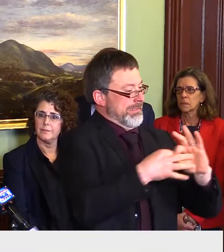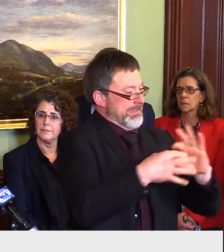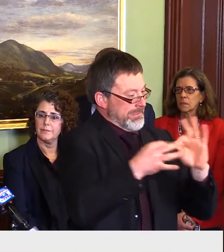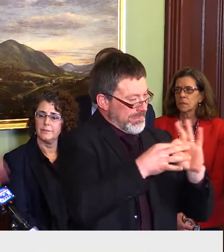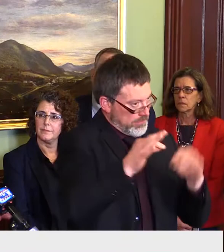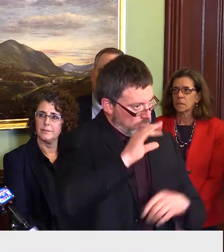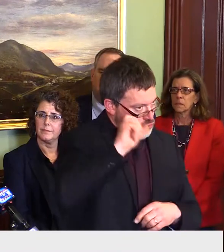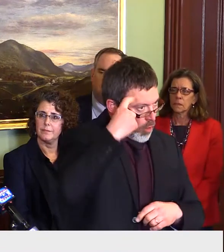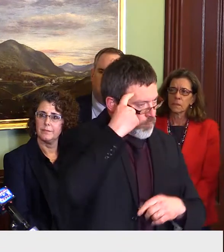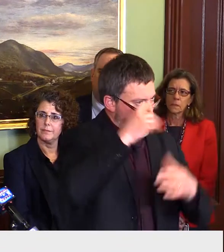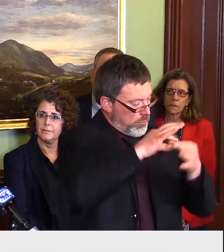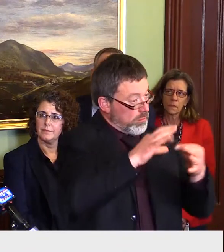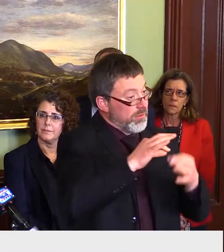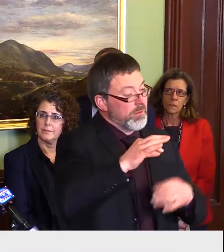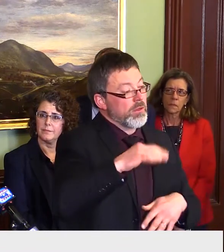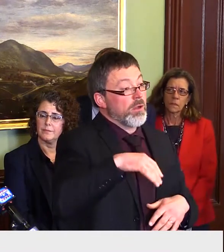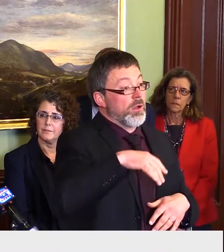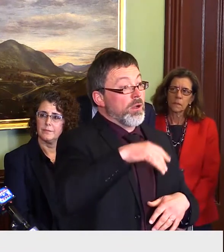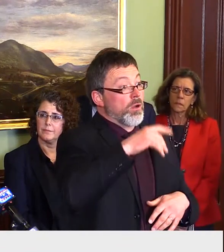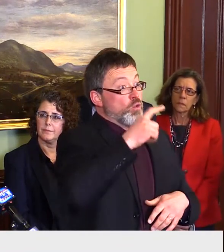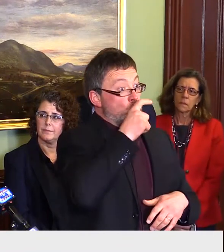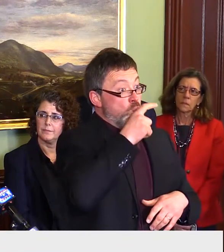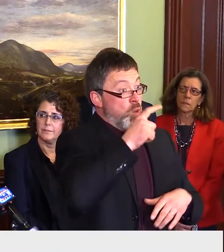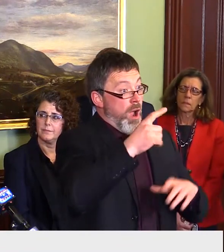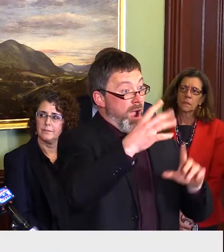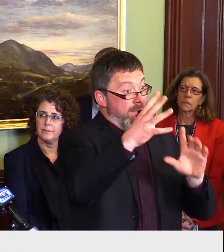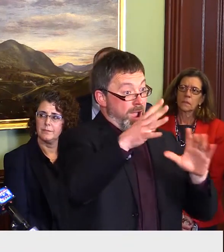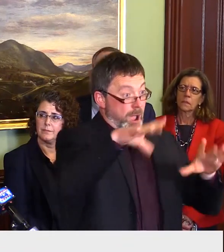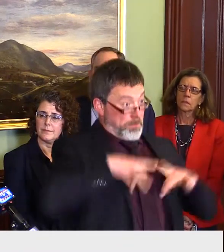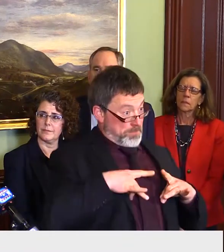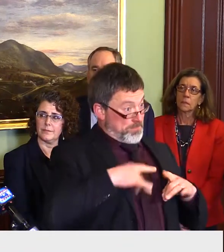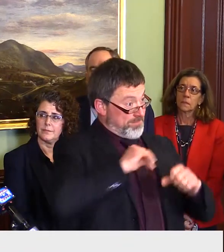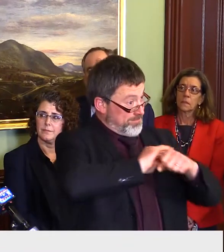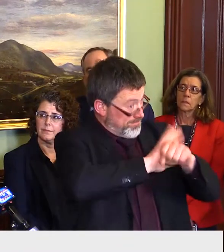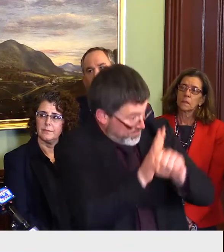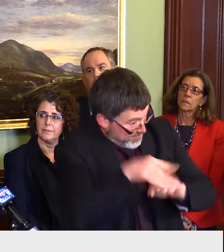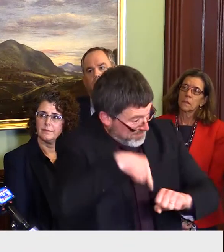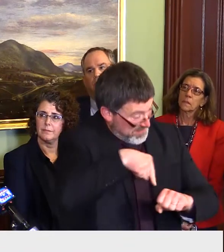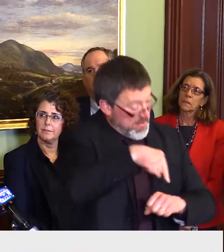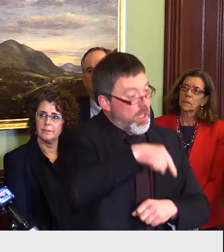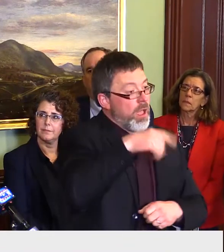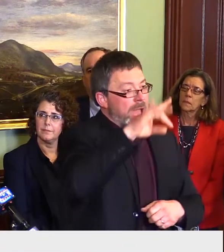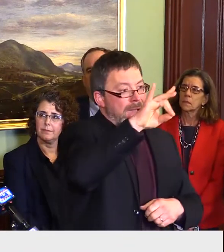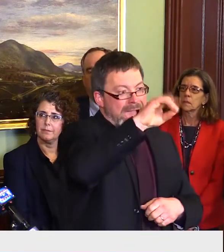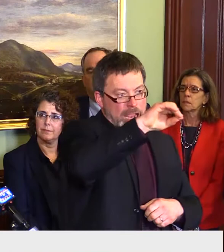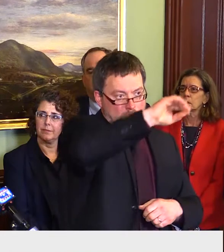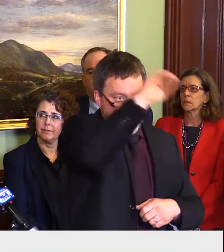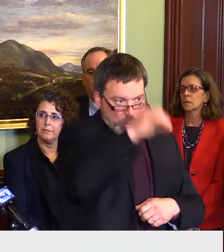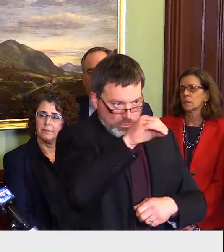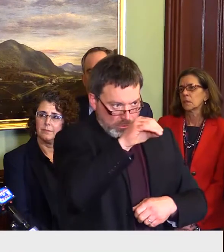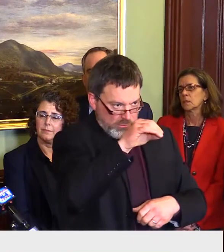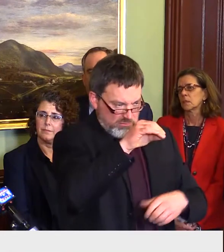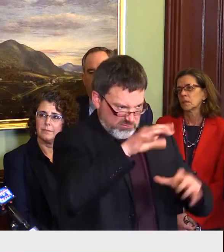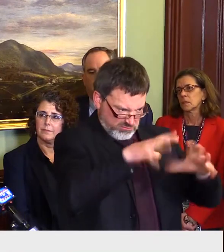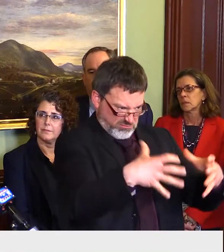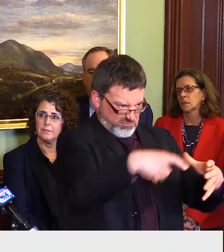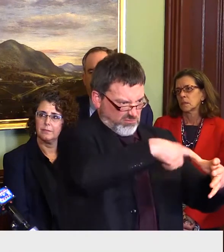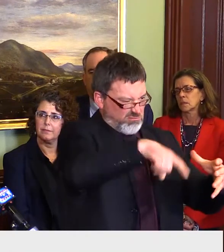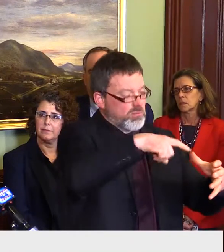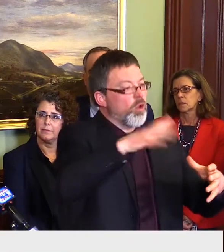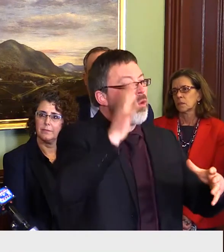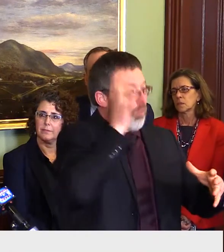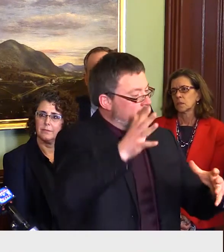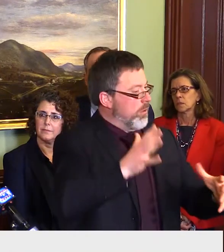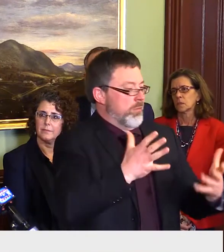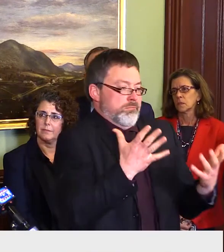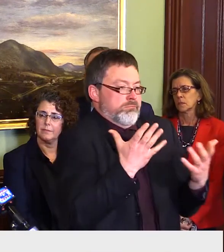time one is with someone who has the virus is 4 to 7 days. It